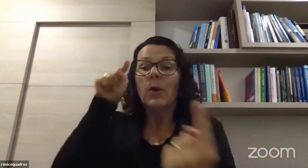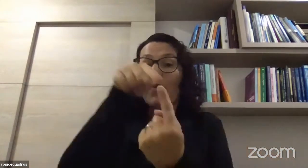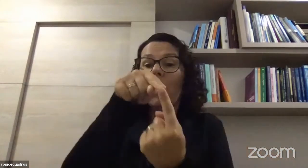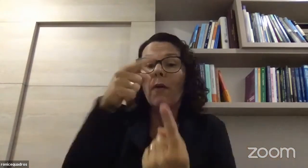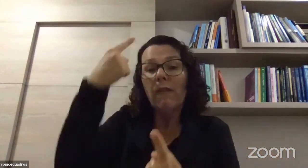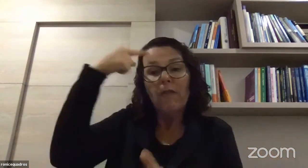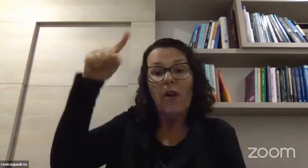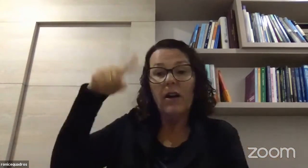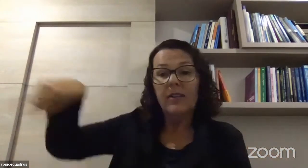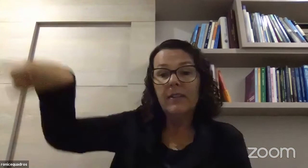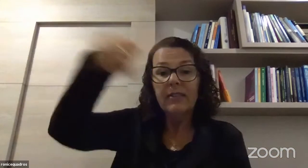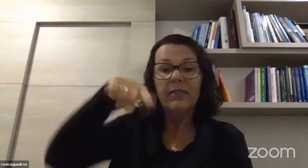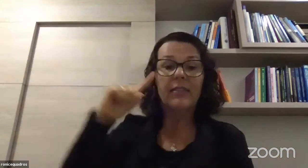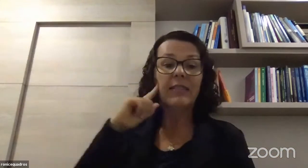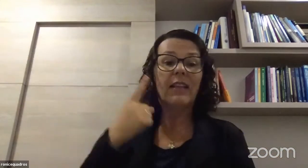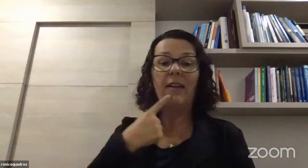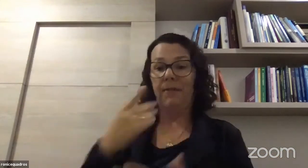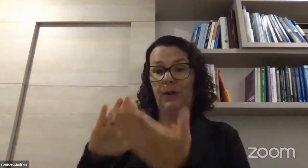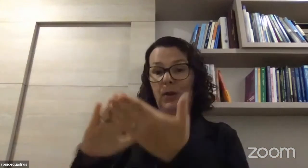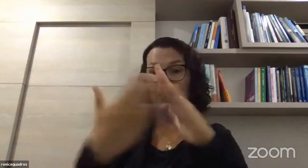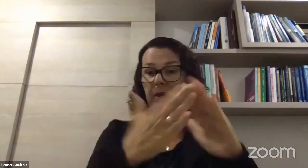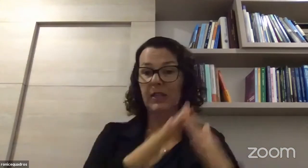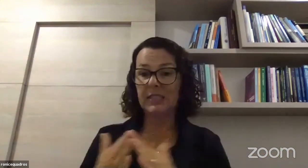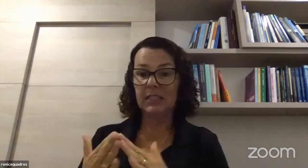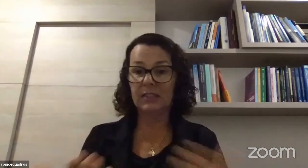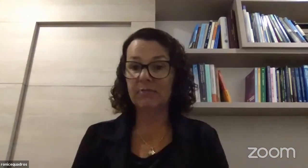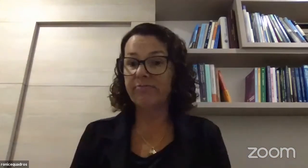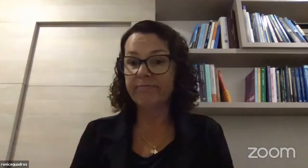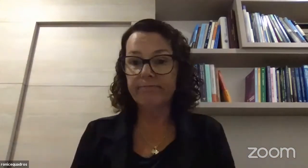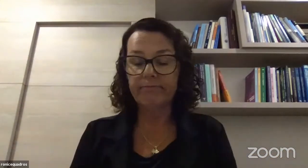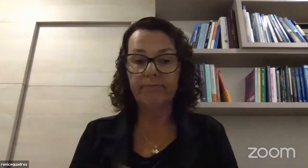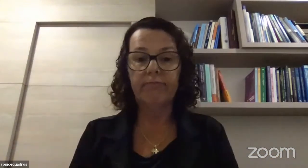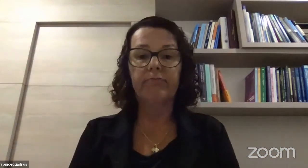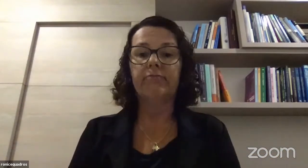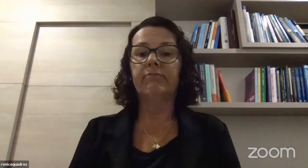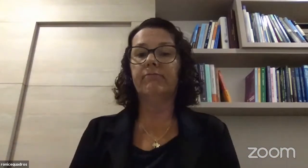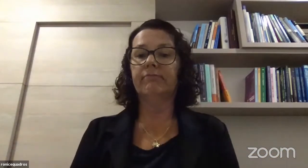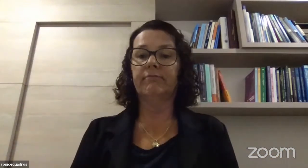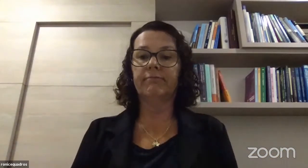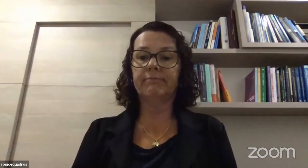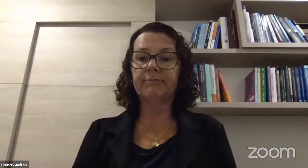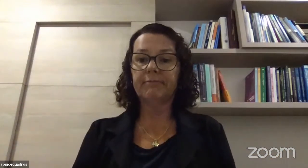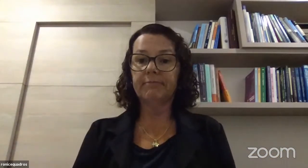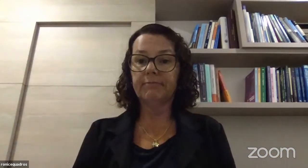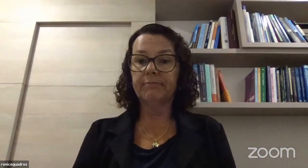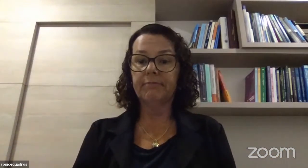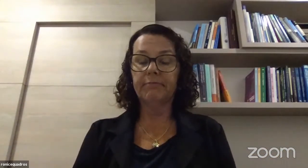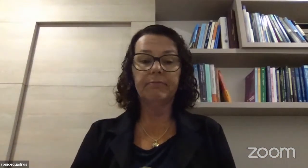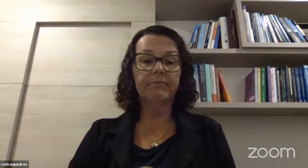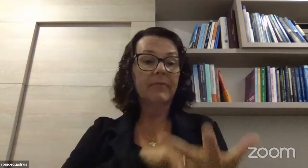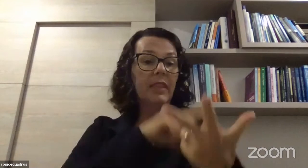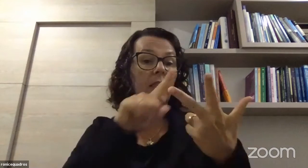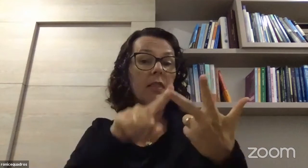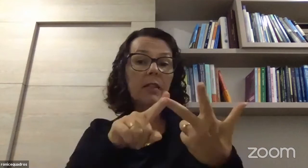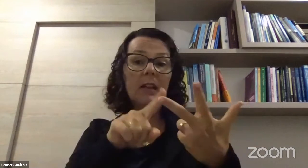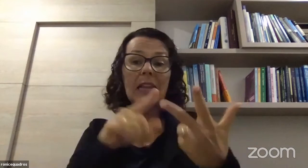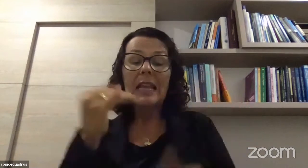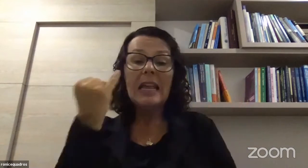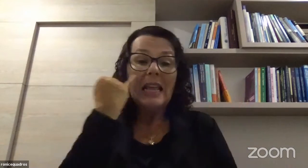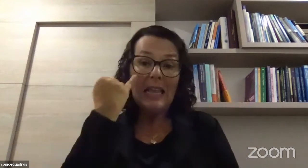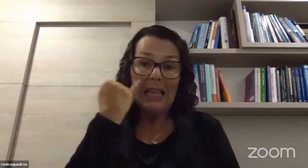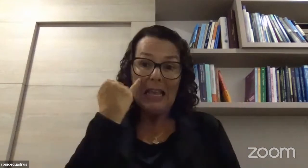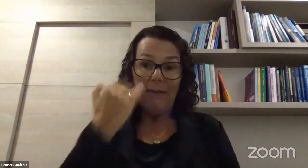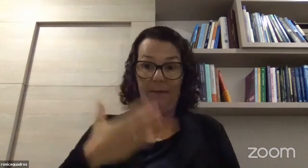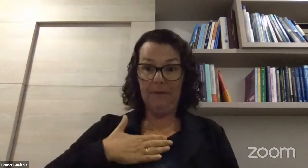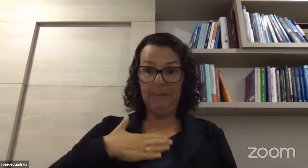What is my purpose for researching and my purpose for the deaf community?